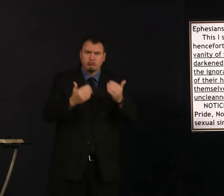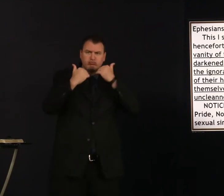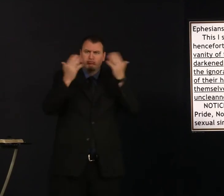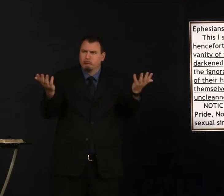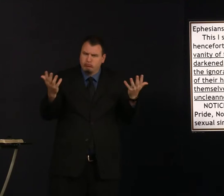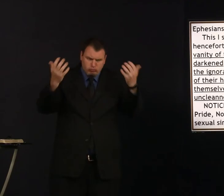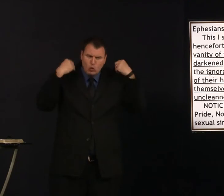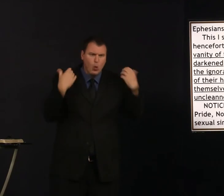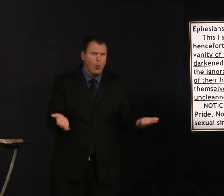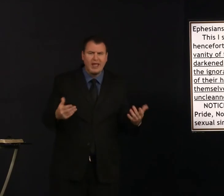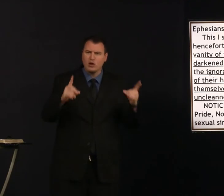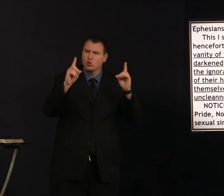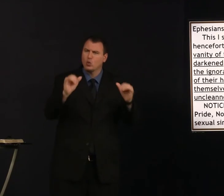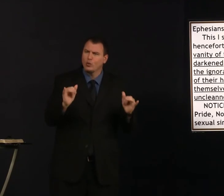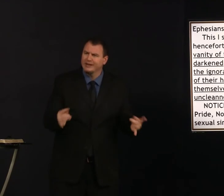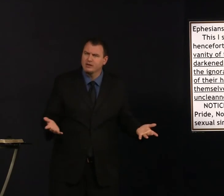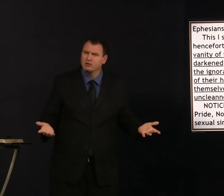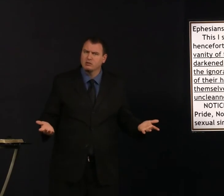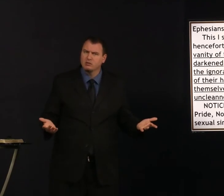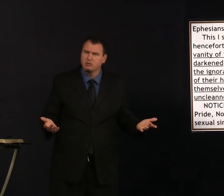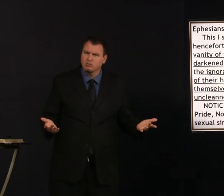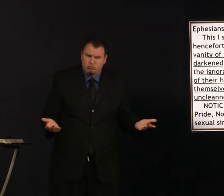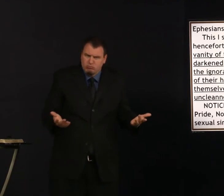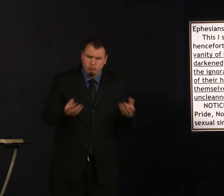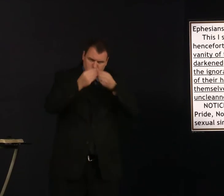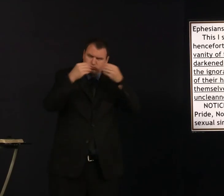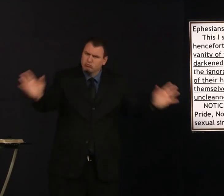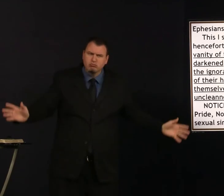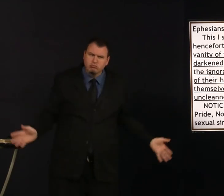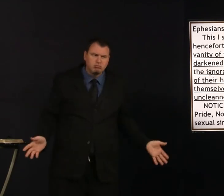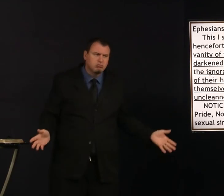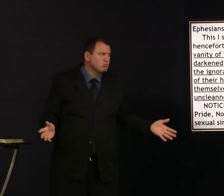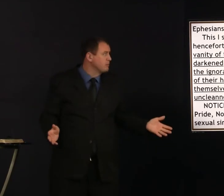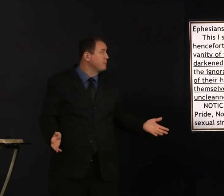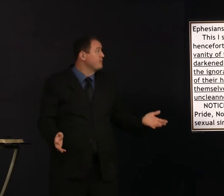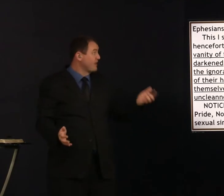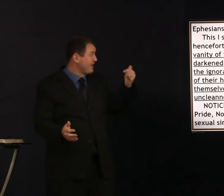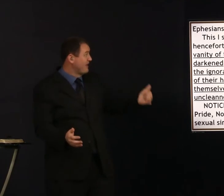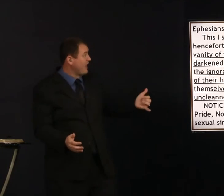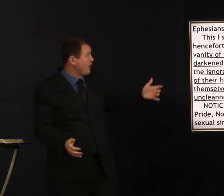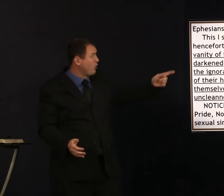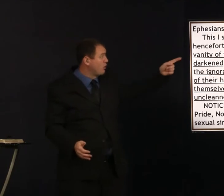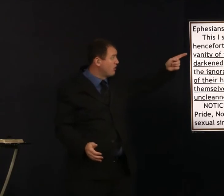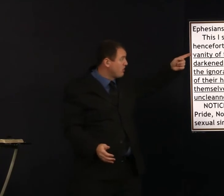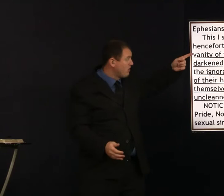no rules. Just go ahead and do it. They don't care.